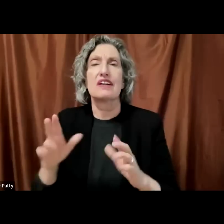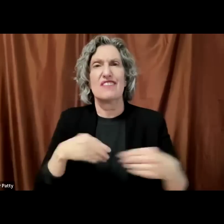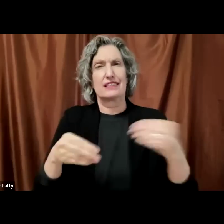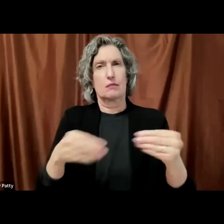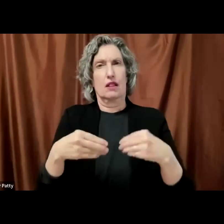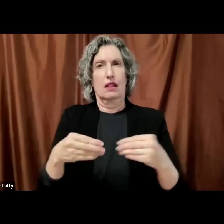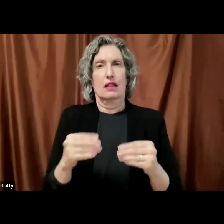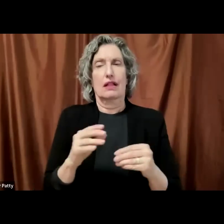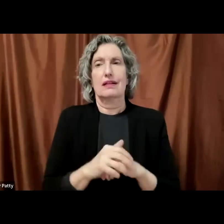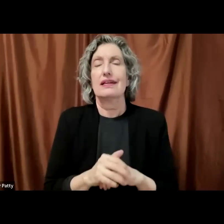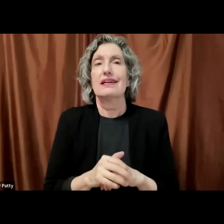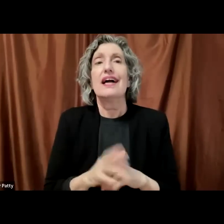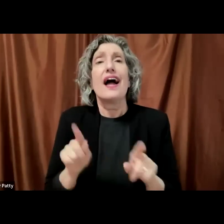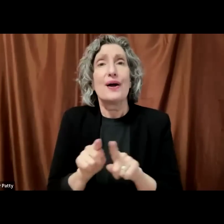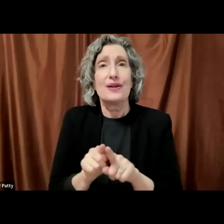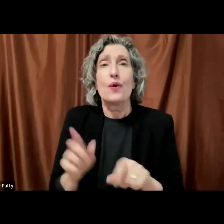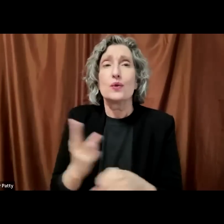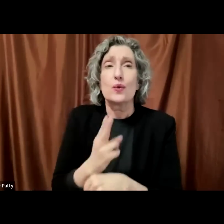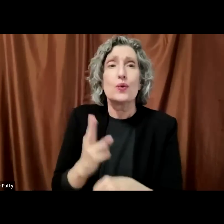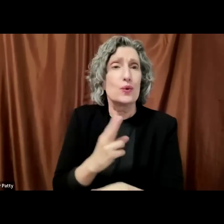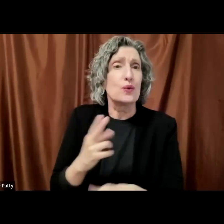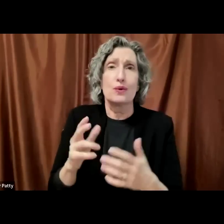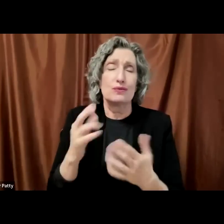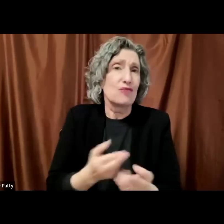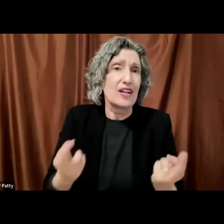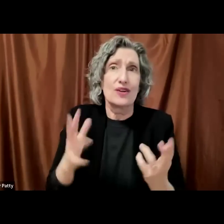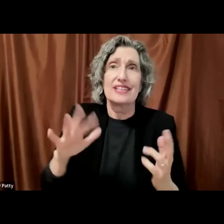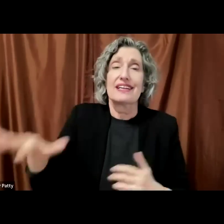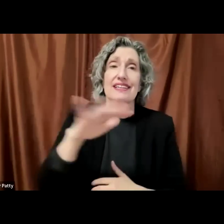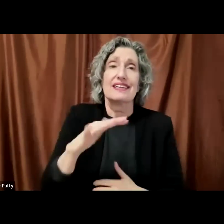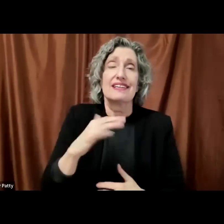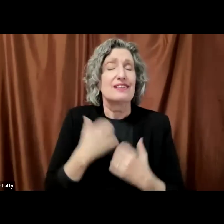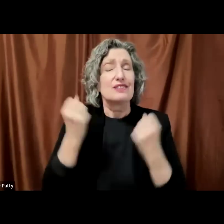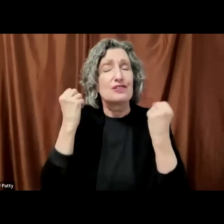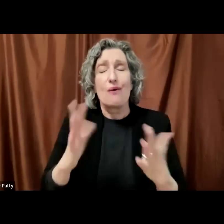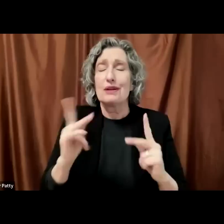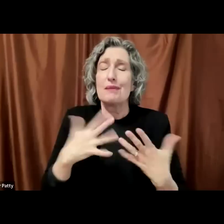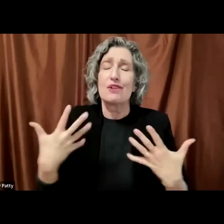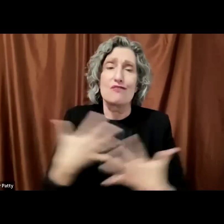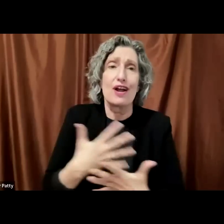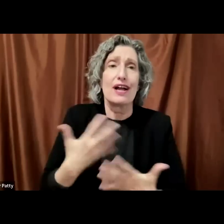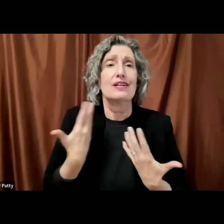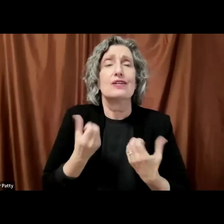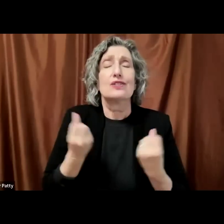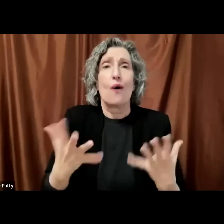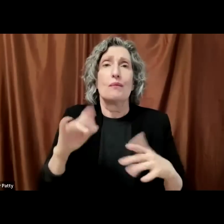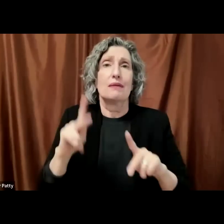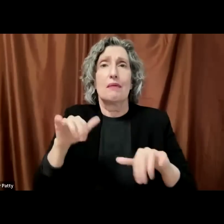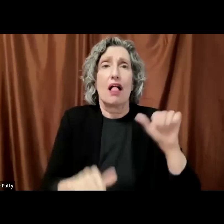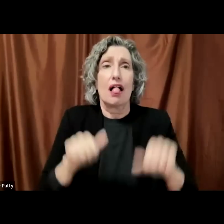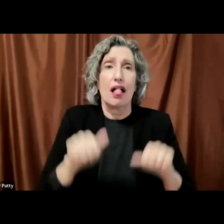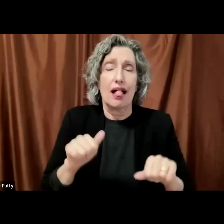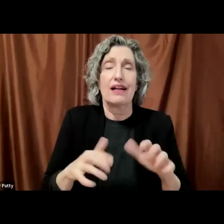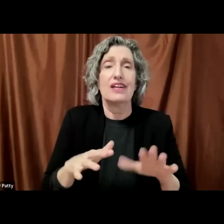resources like the National Council of Nonprofits. There are already so much fear and uncertainty, and we want to ensure that our nonprofits are informed and